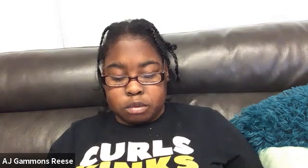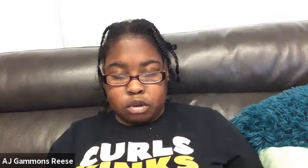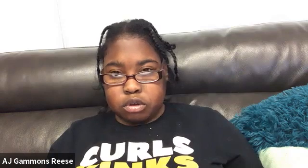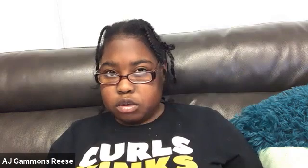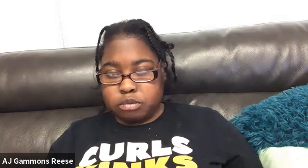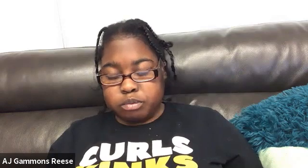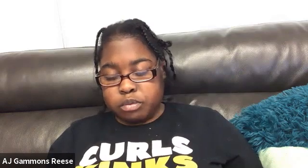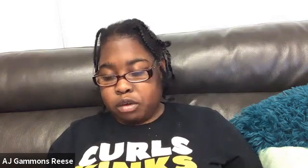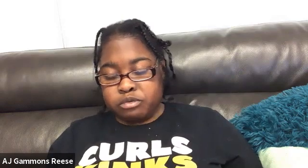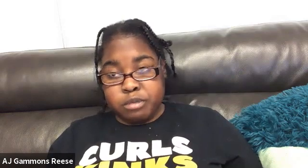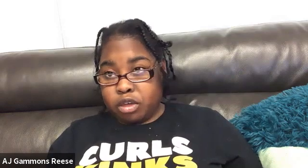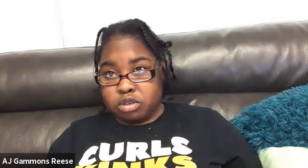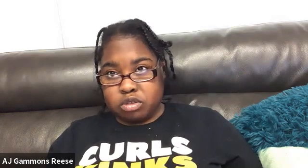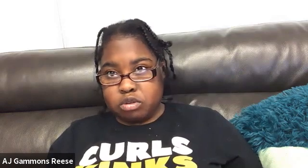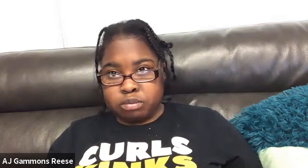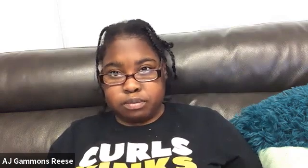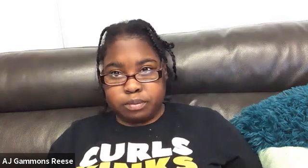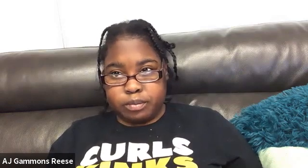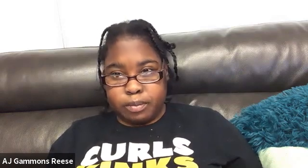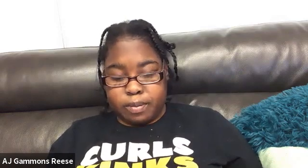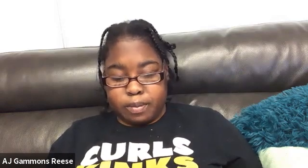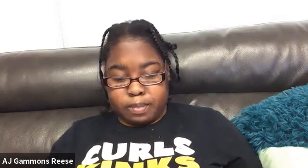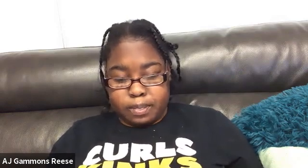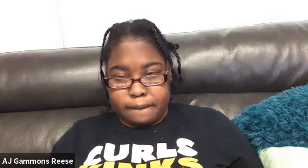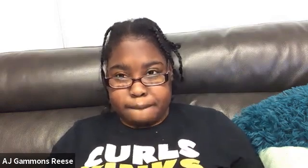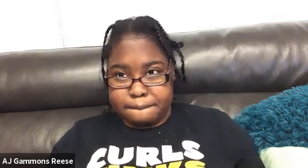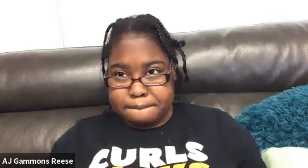because I'm not good at math either.